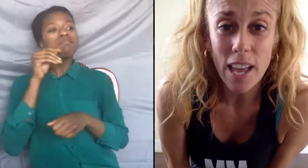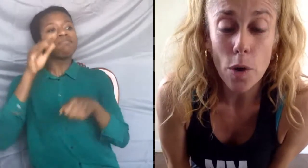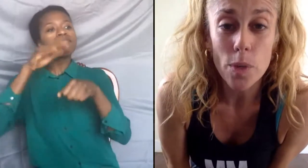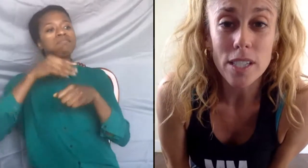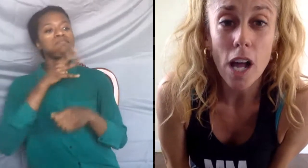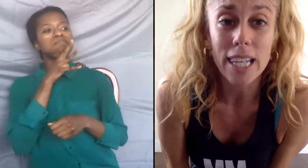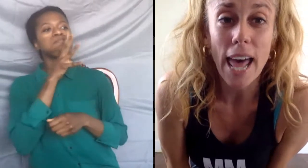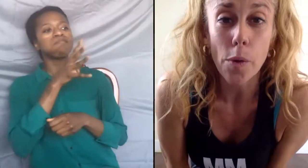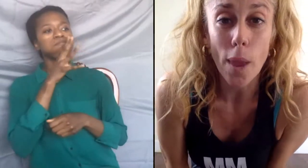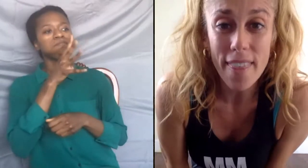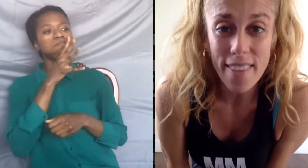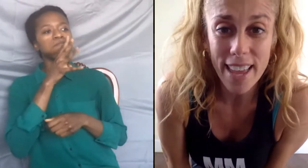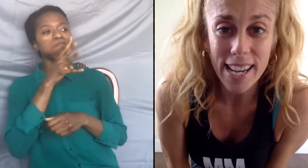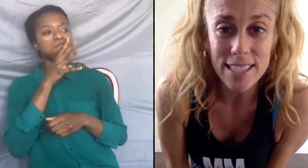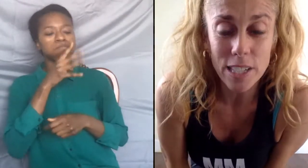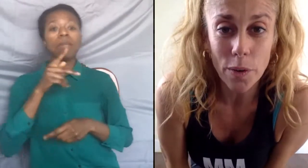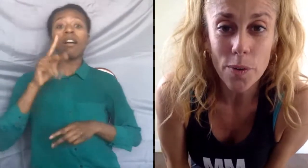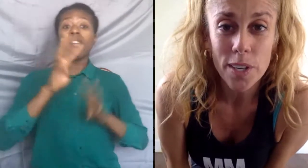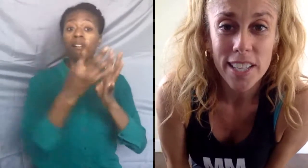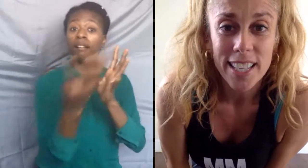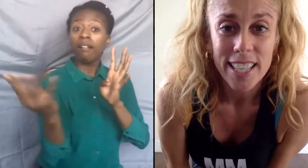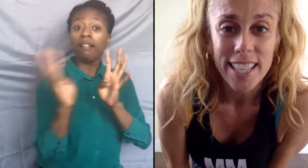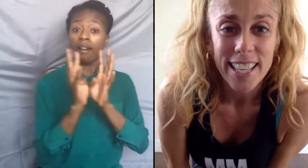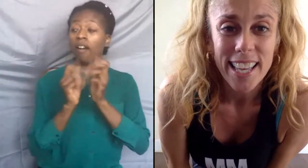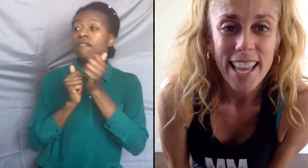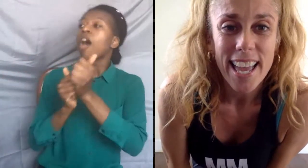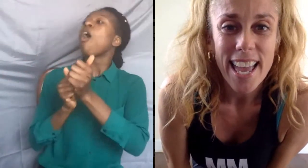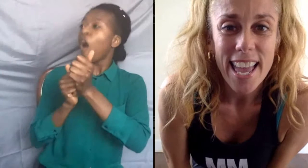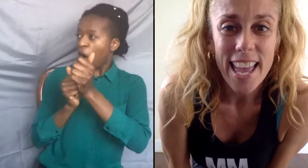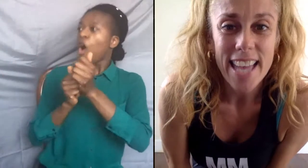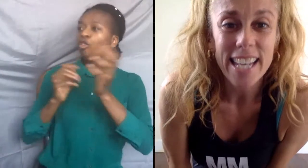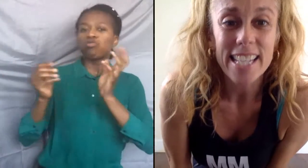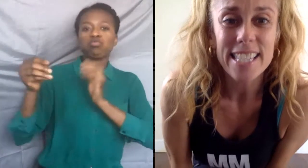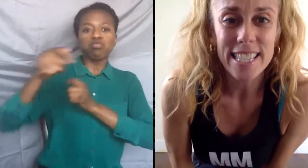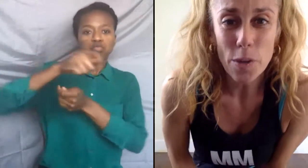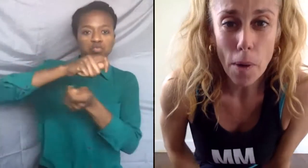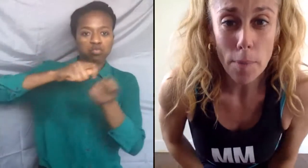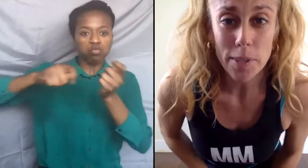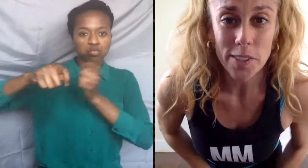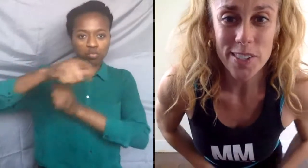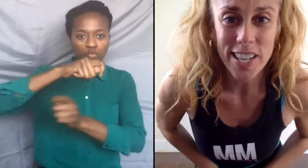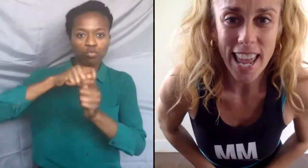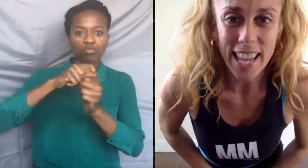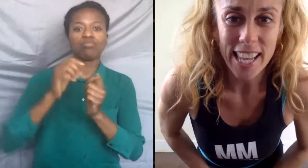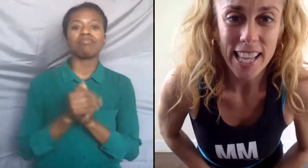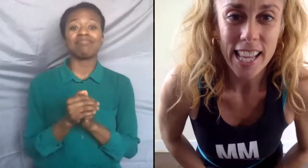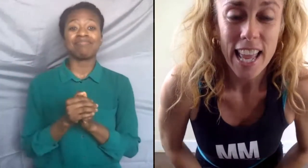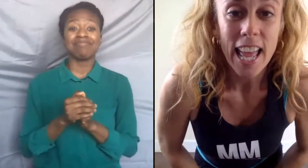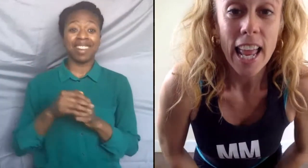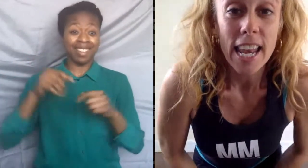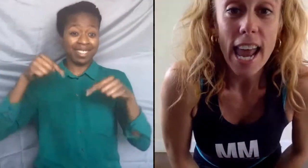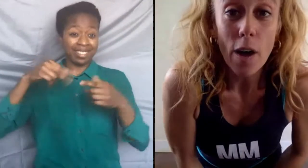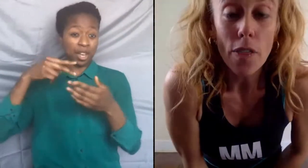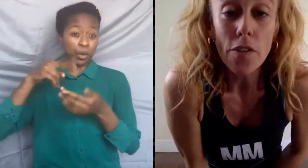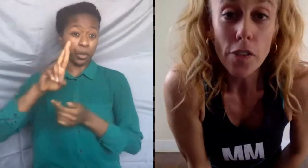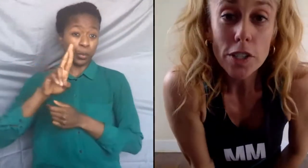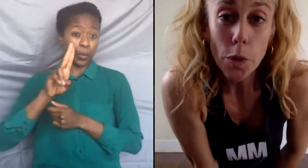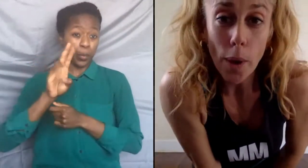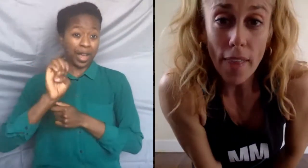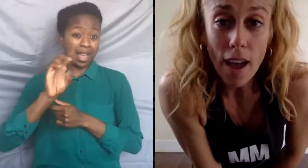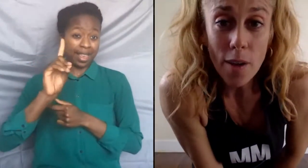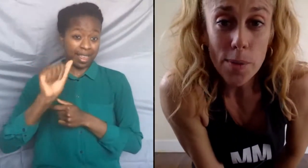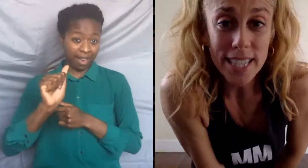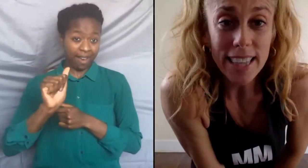special style was called la Rueda de Casino, and it is still popular today. Now, the